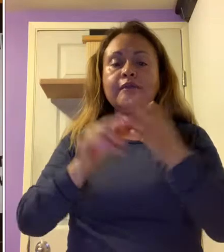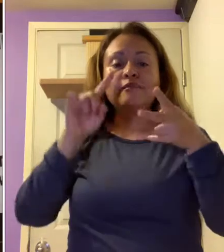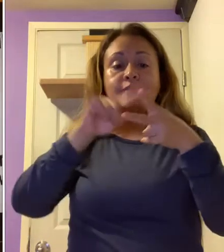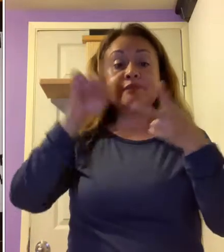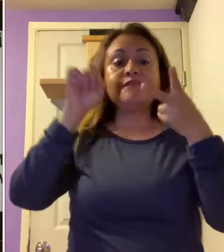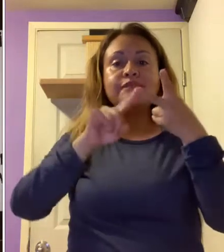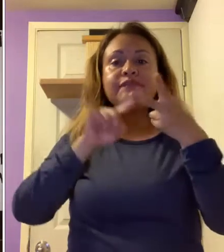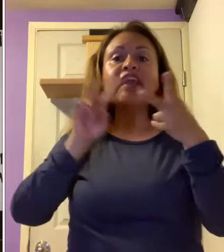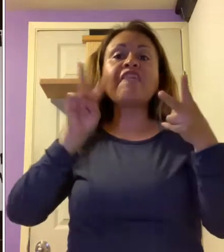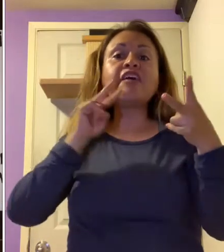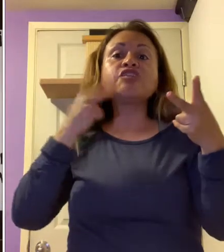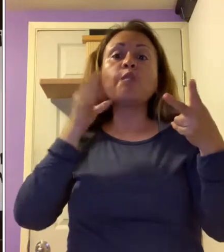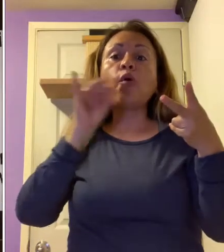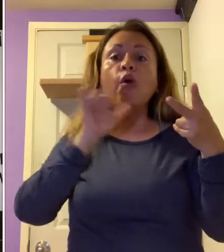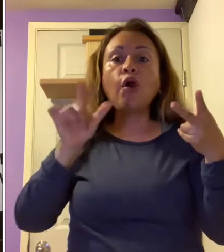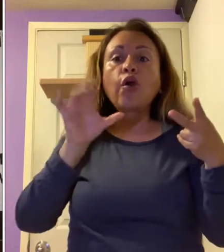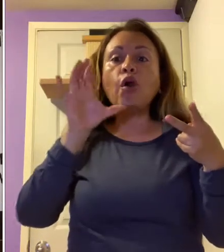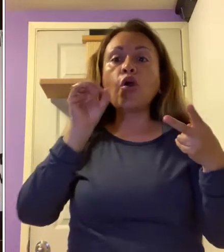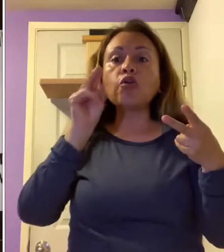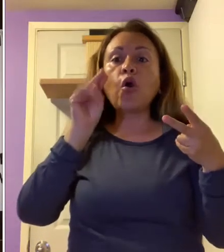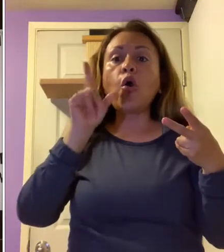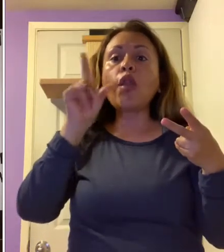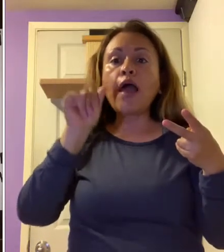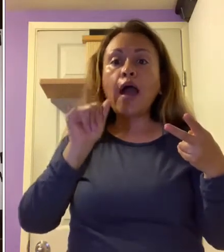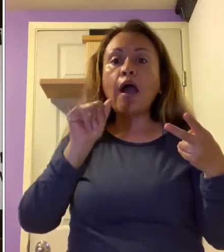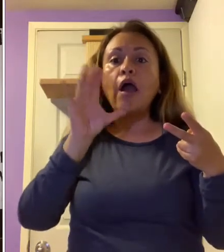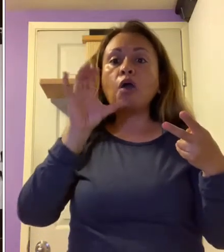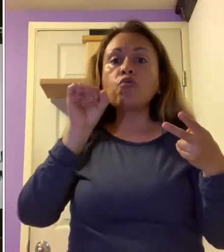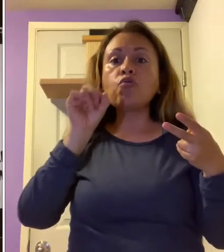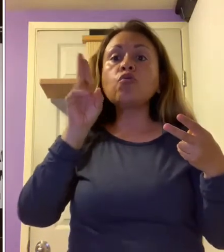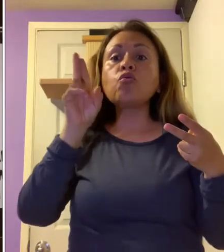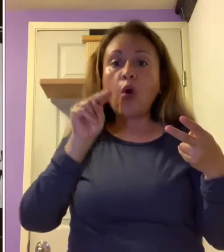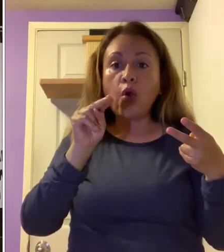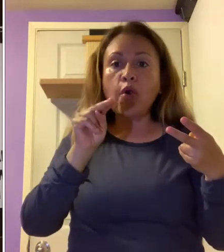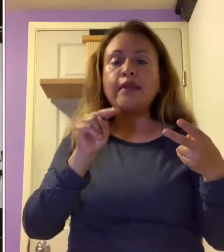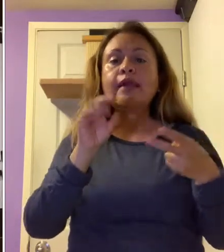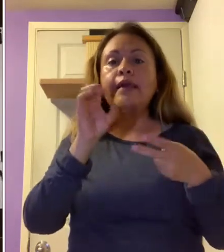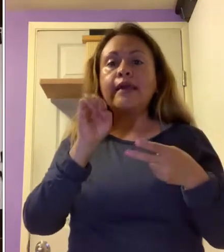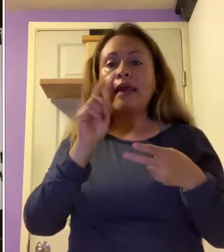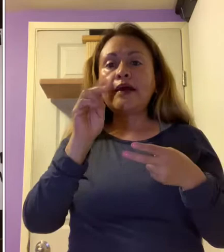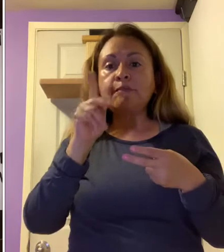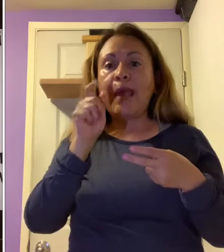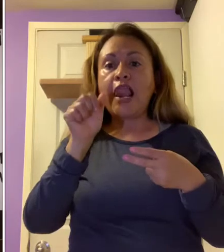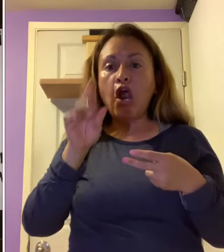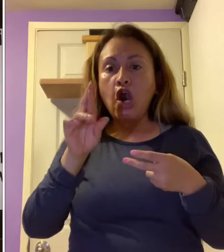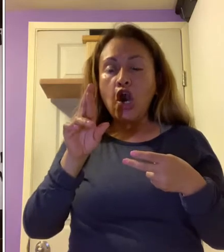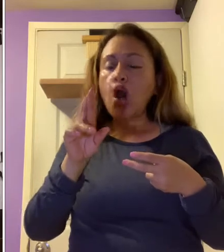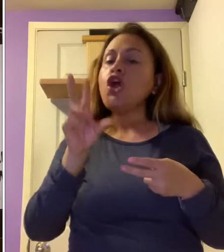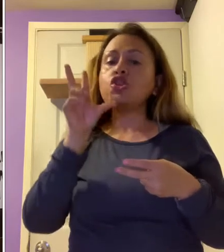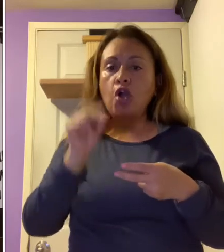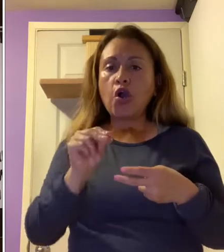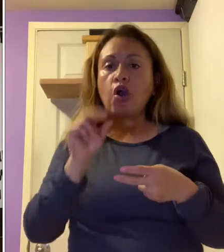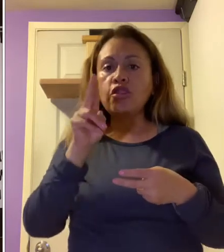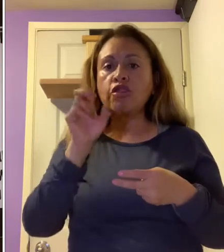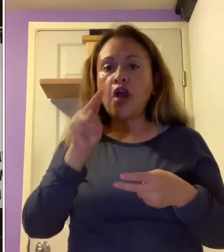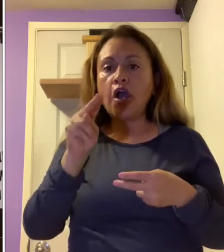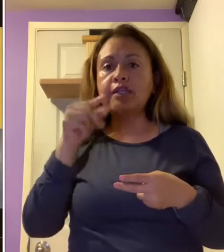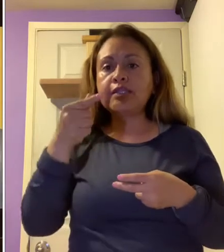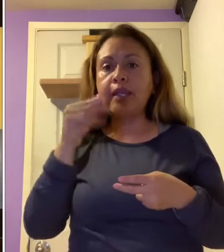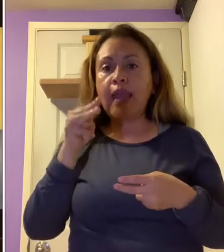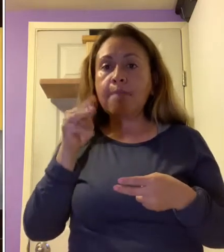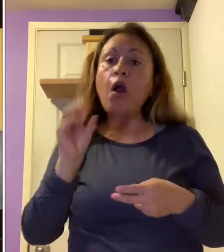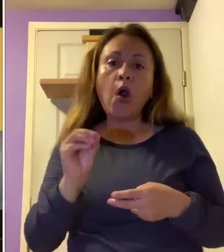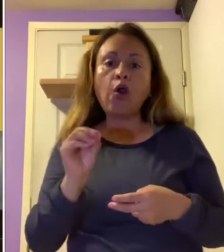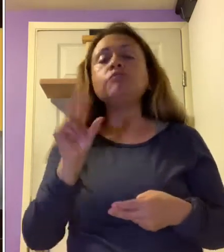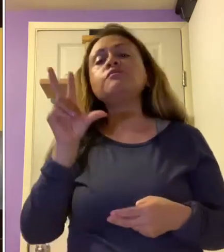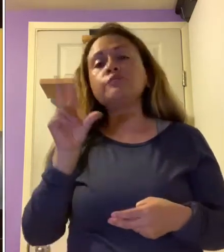the second ingredient is vegetable oil consisting of corn, canola, and sunflower. Is it expeller pressed? No. Is it